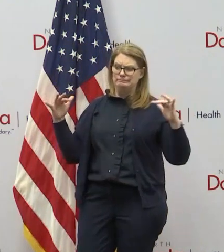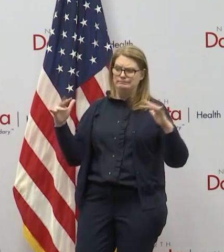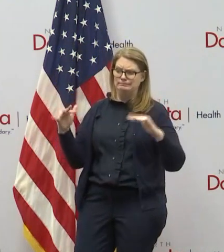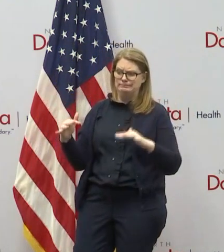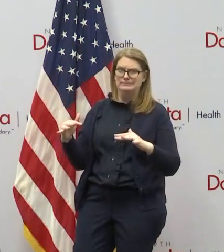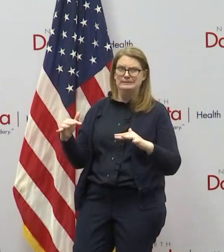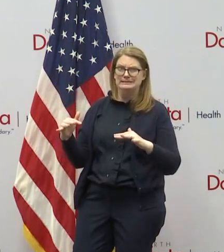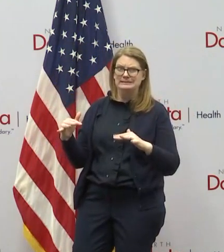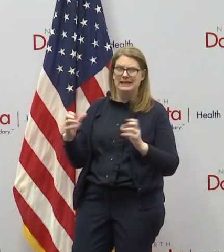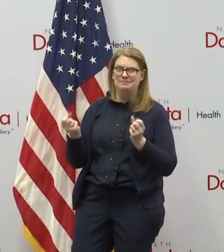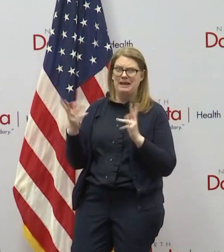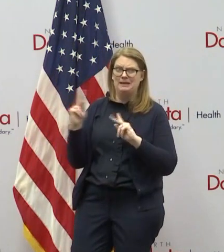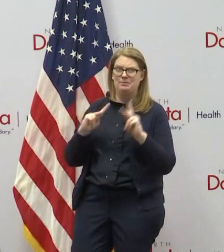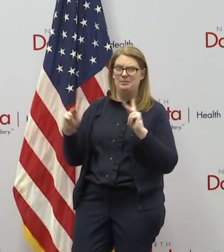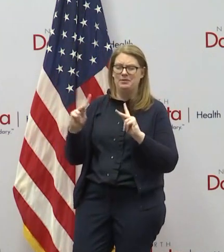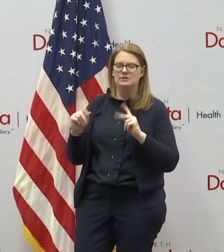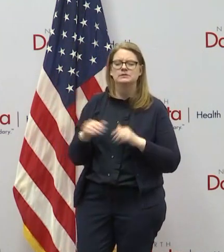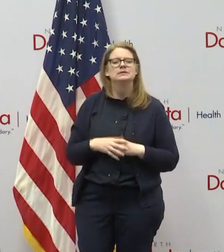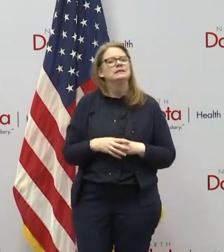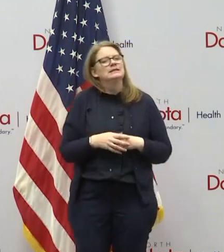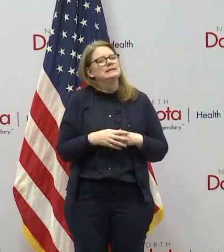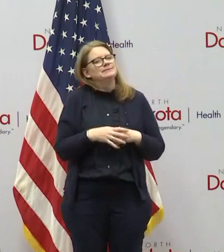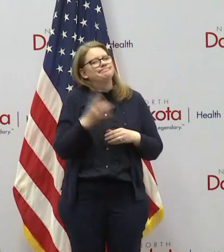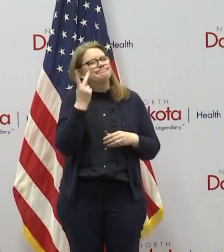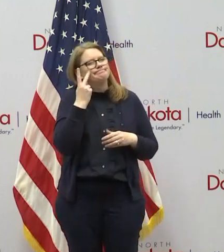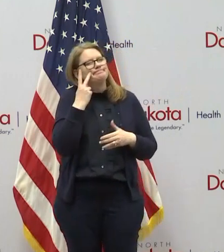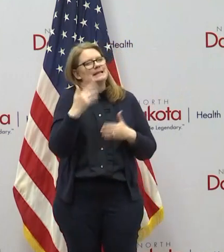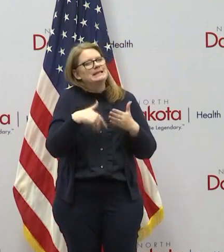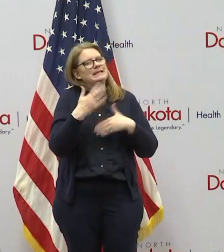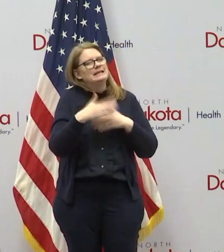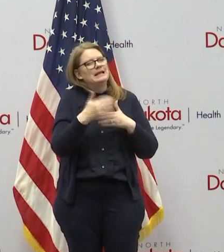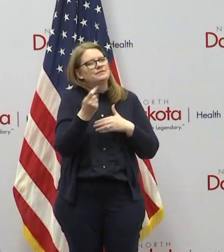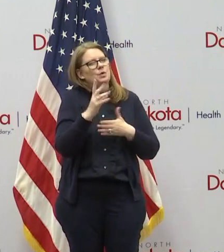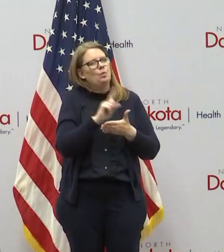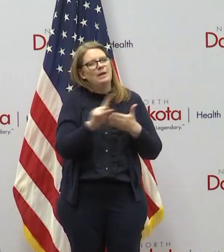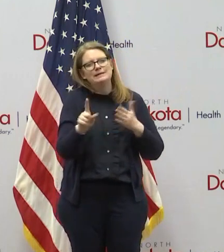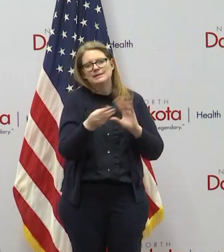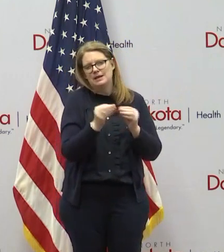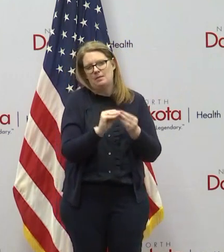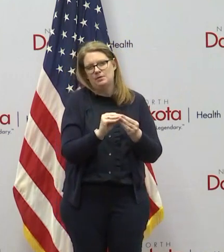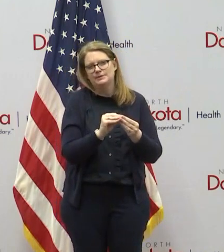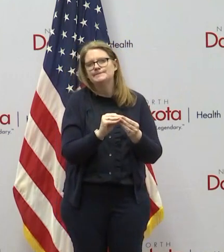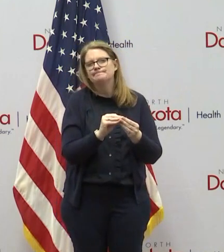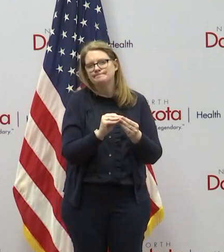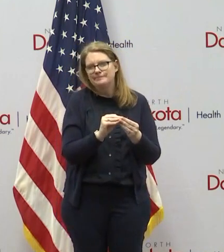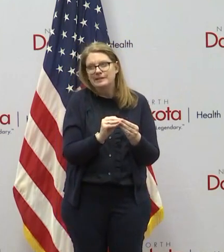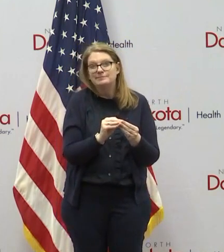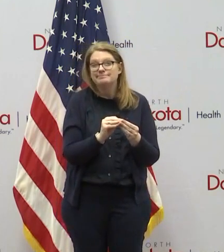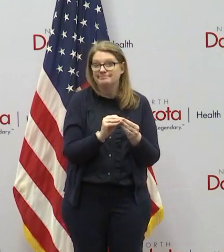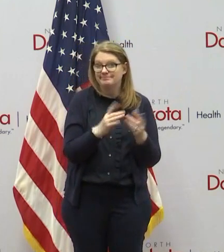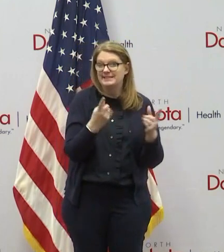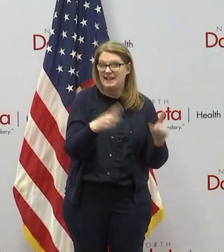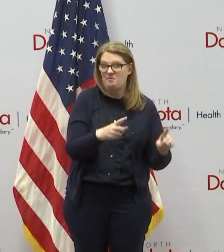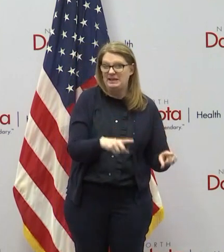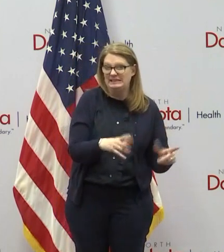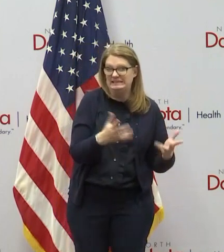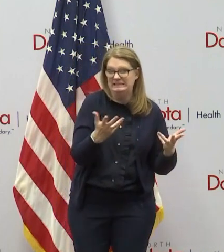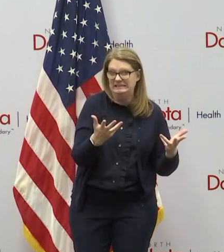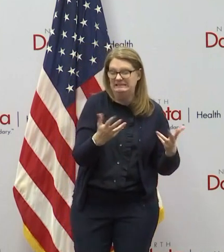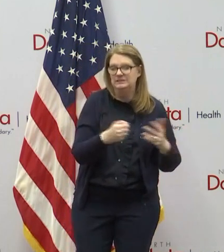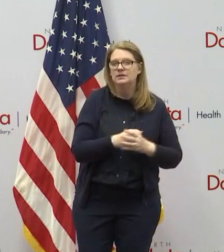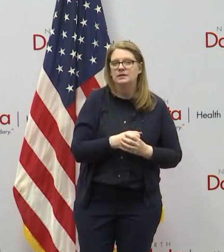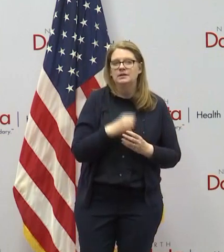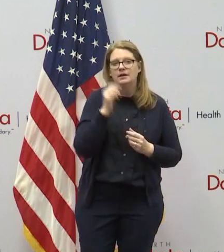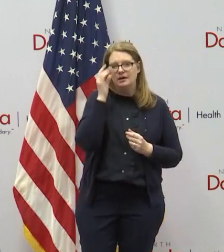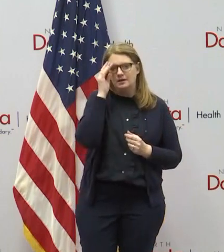some of it's going to depend on the numbers we see in the next couple weeks, and part of what we see in the numbers in the next couple weeks is going to depend on what this amount